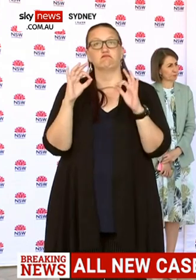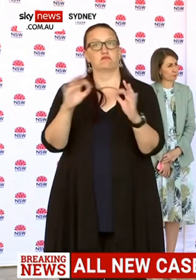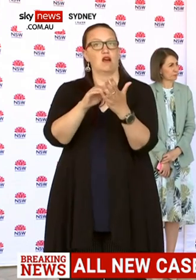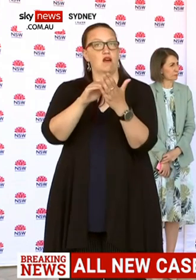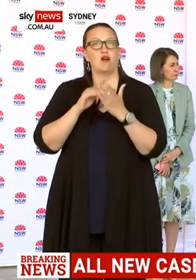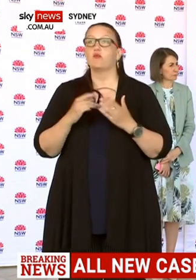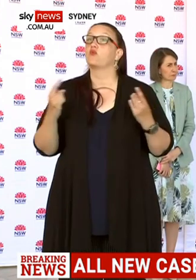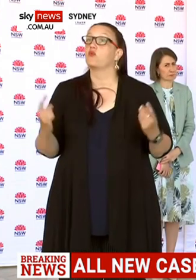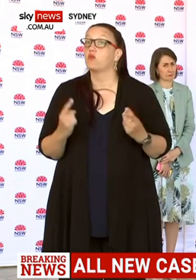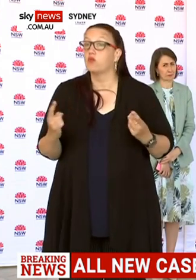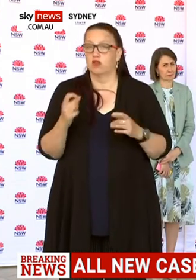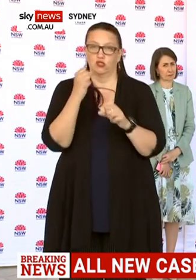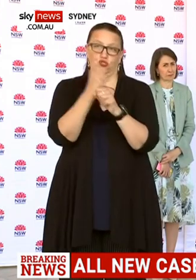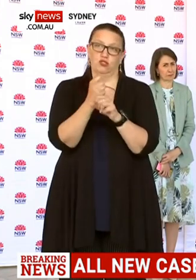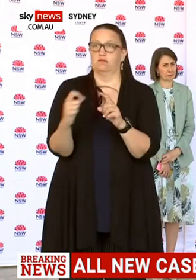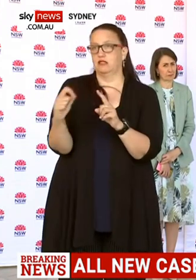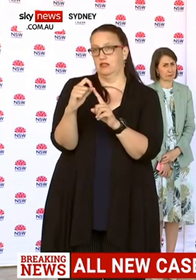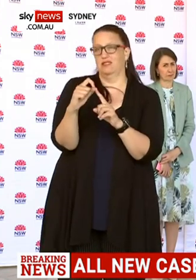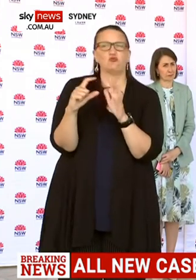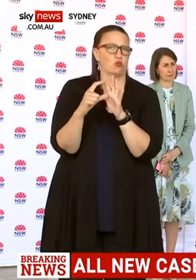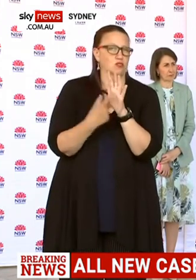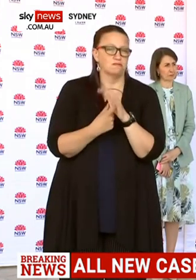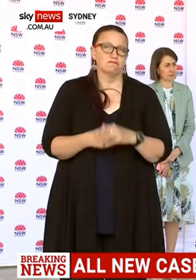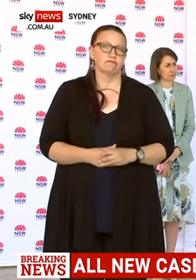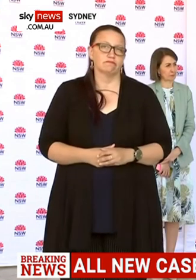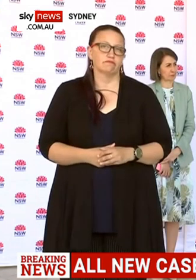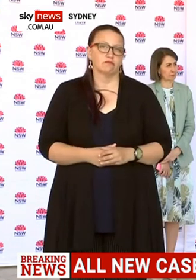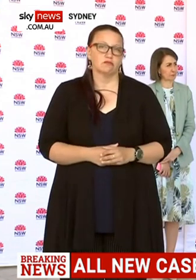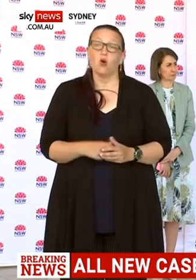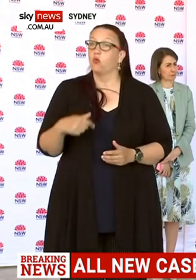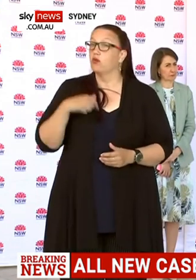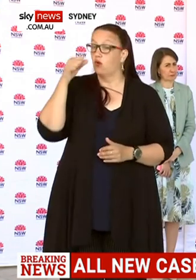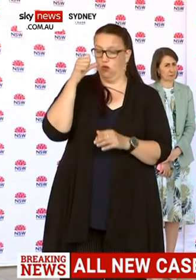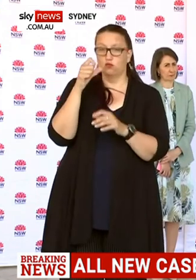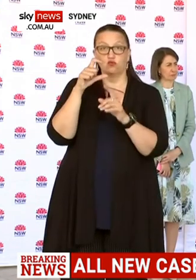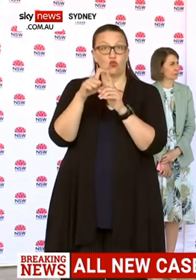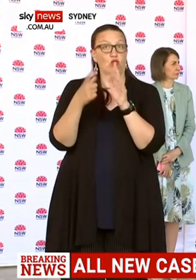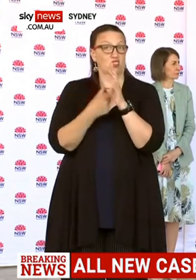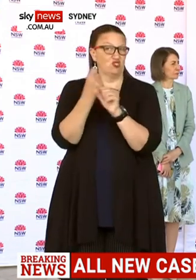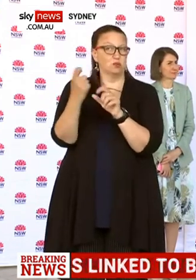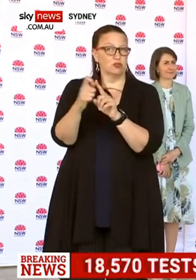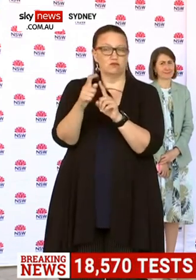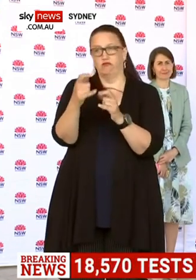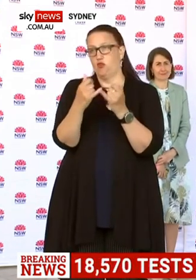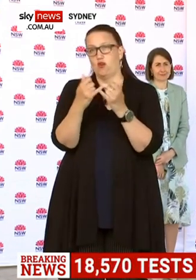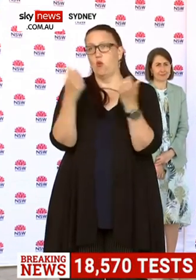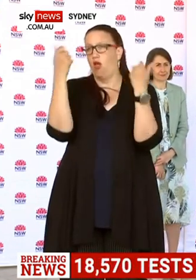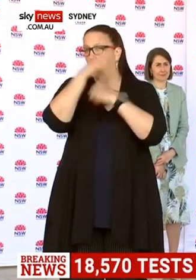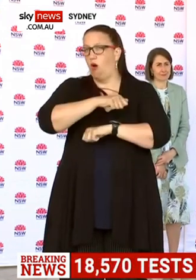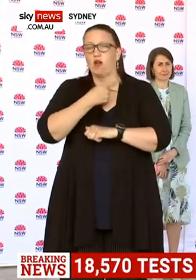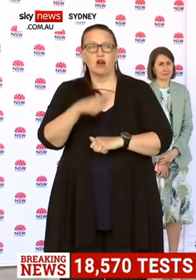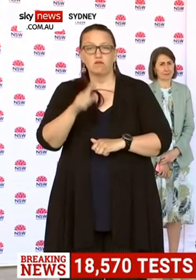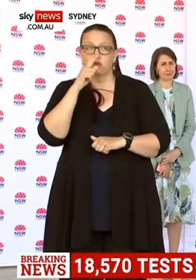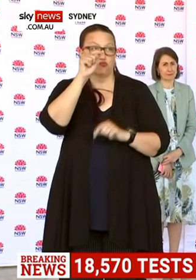practitioners are very important as often pillars of the community in reaching out through your community links, but also in the day-to-day